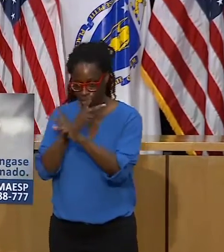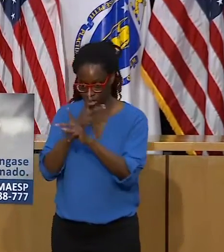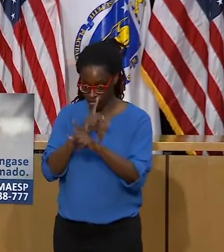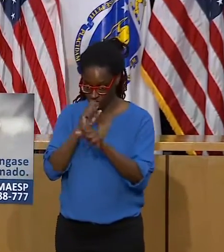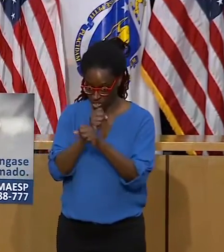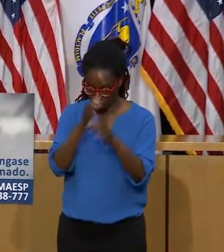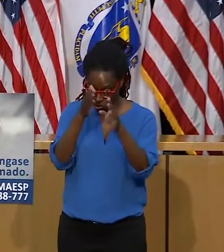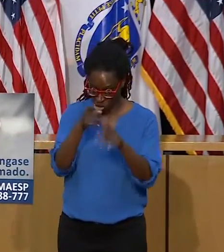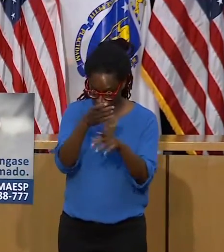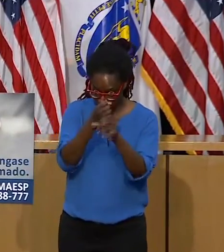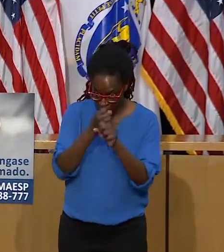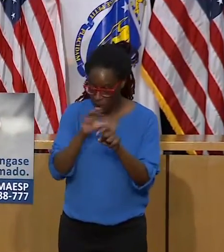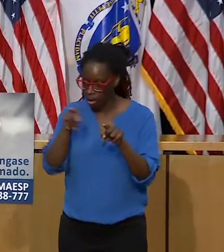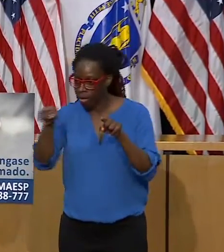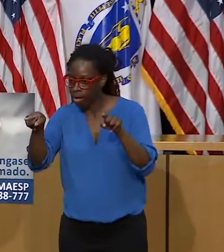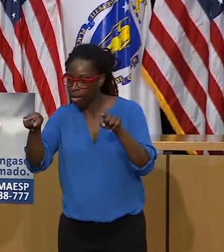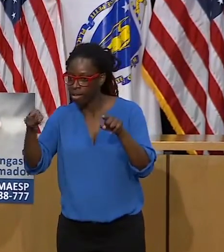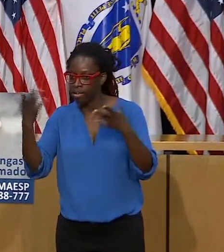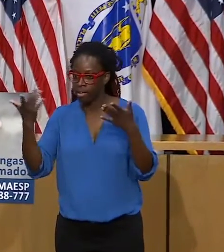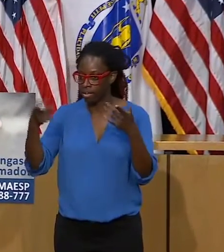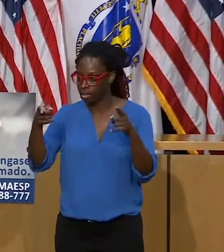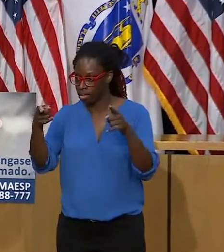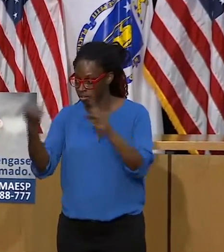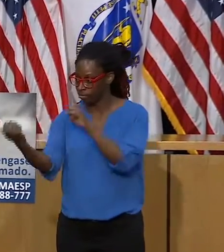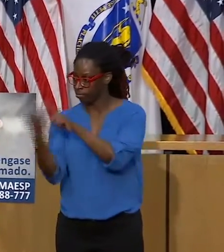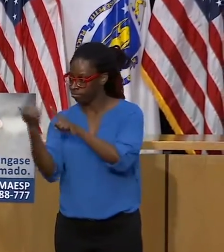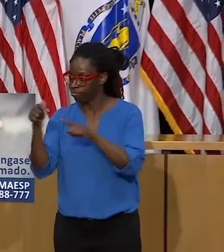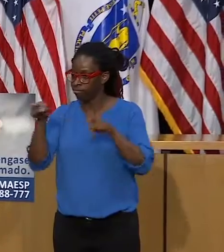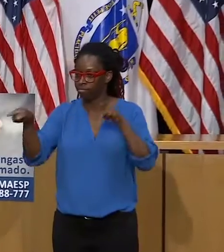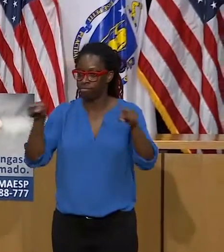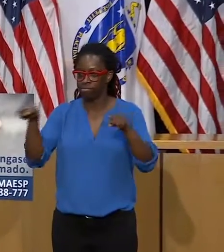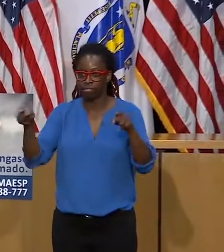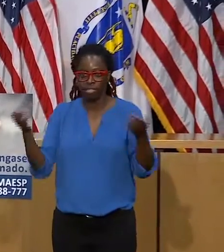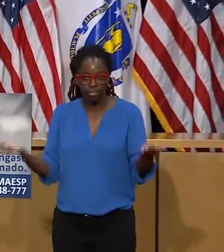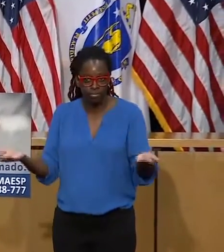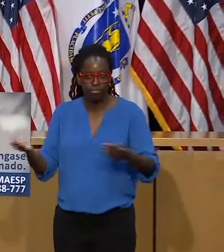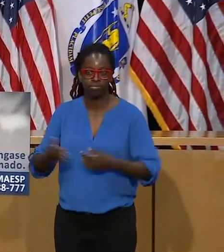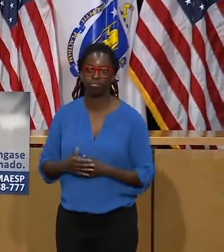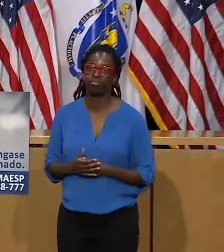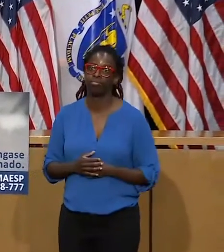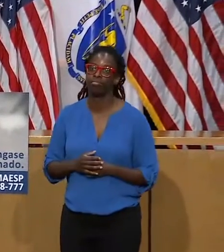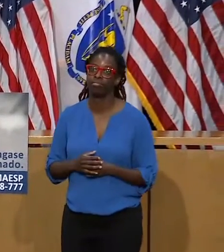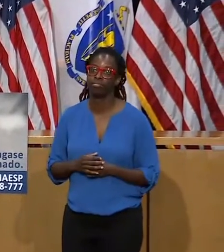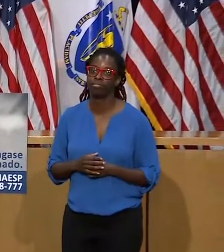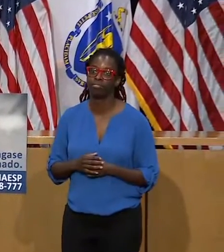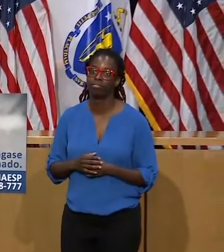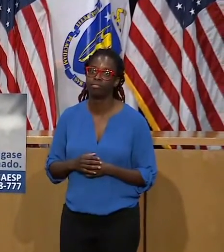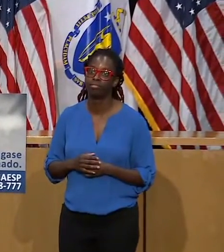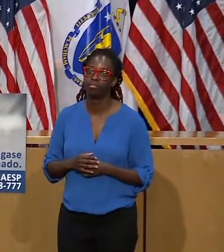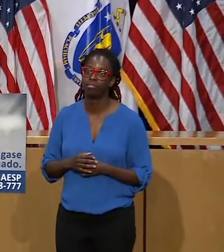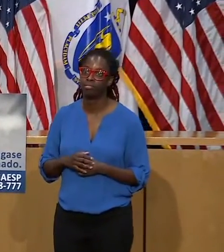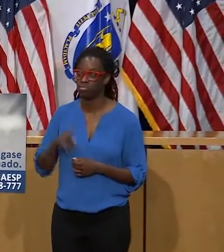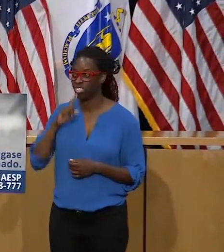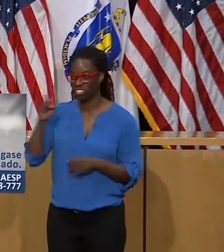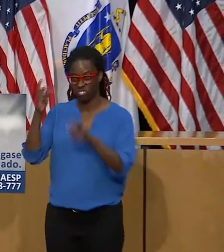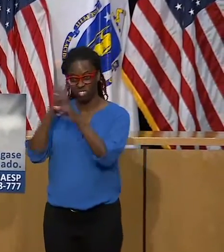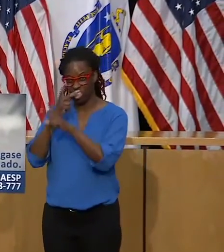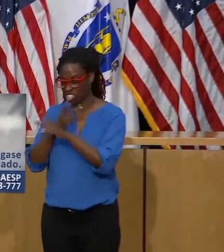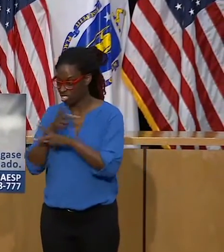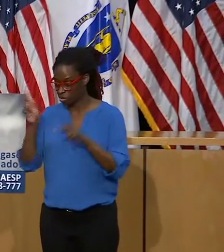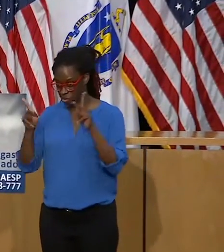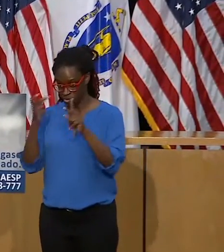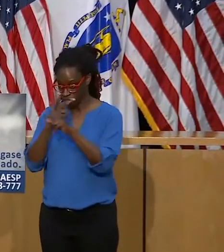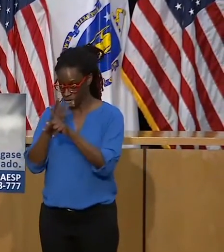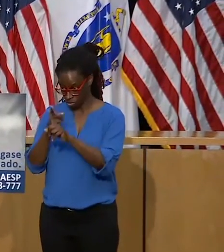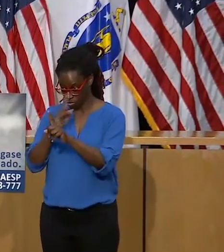the fact that we can't just continue to make the funds available as quickly as we possibly can, but people are working really hard to make sure that people are in fact who